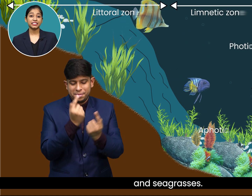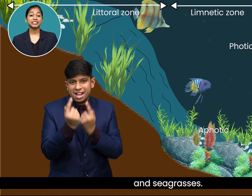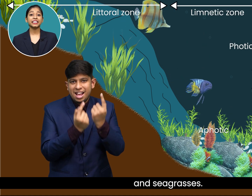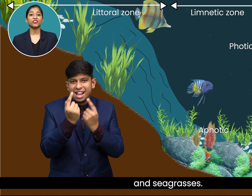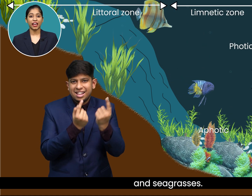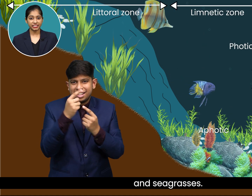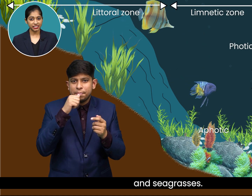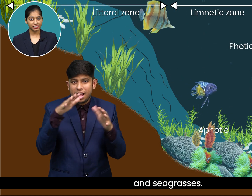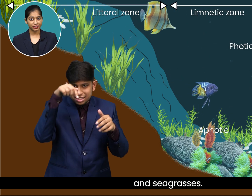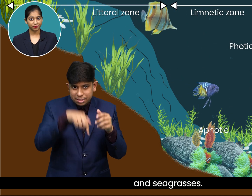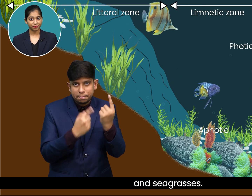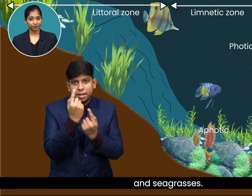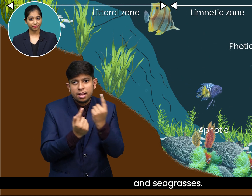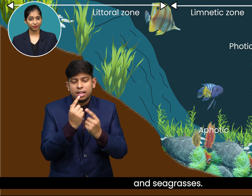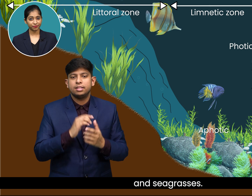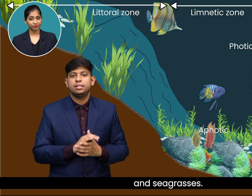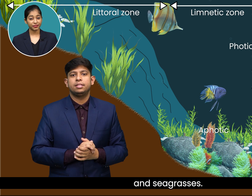and sea grasses,